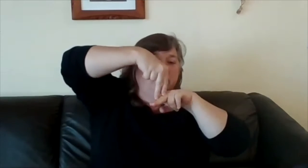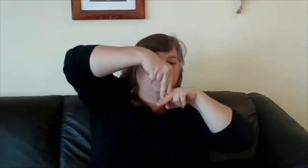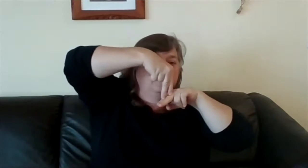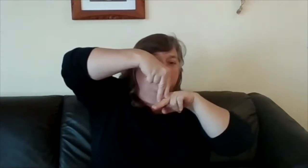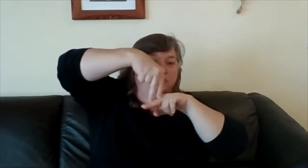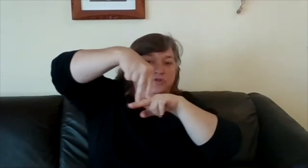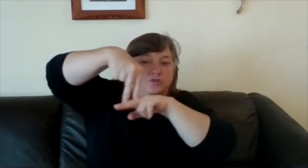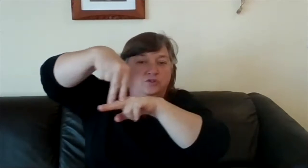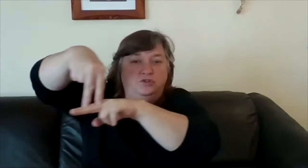just